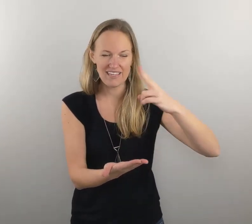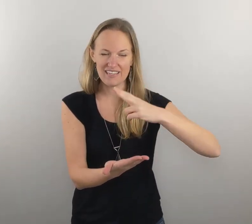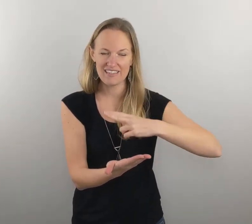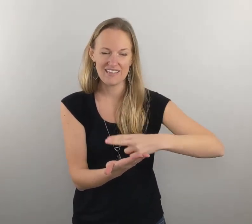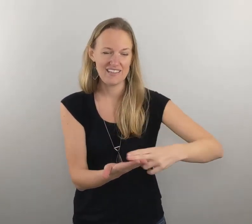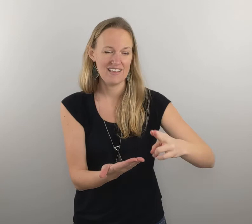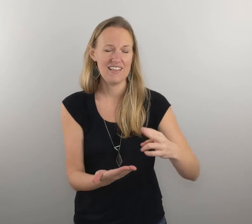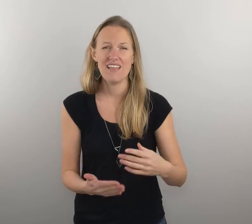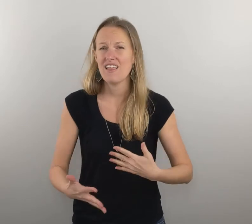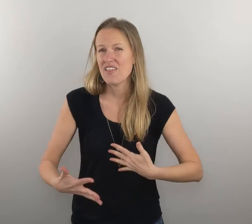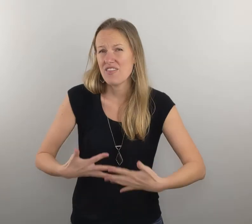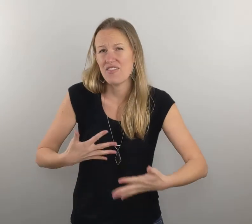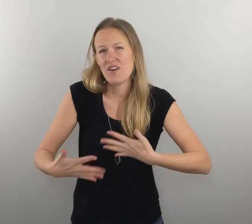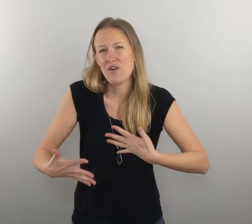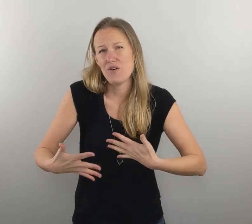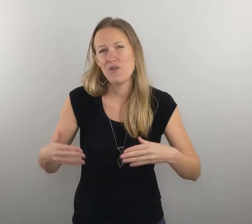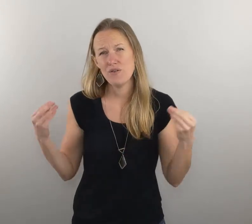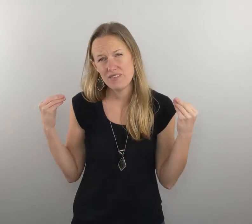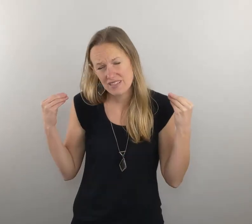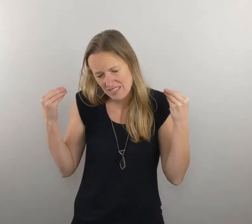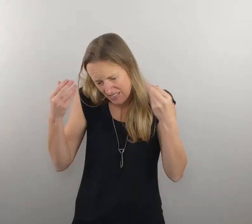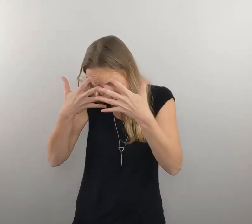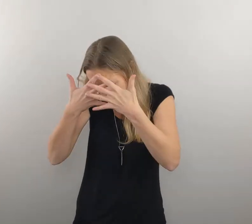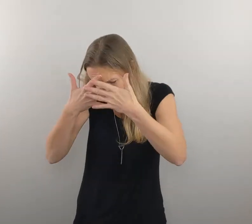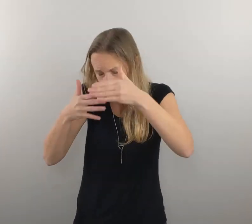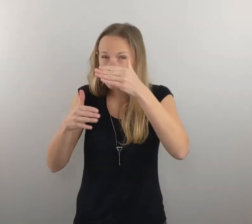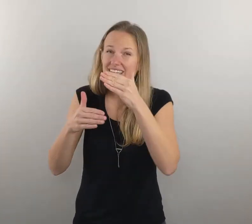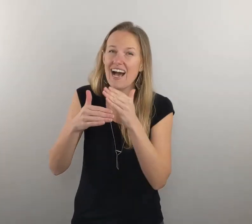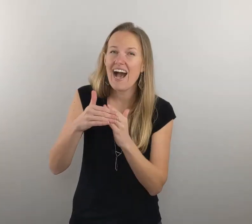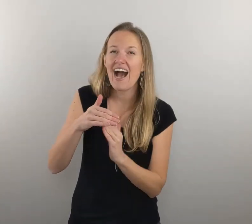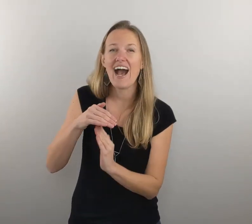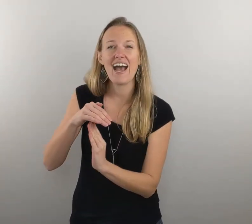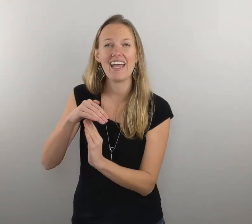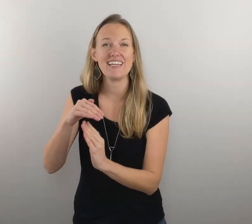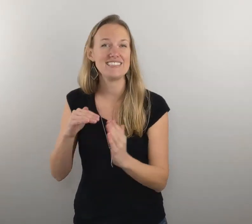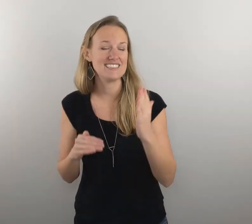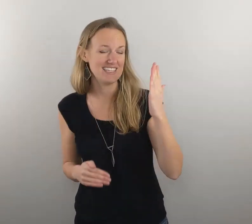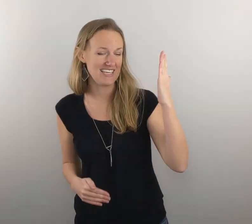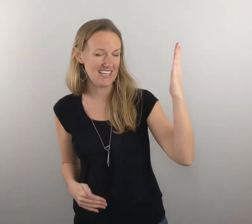holy, though the darkness hides thee,